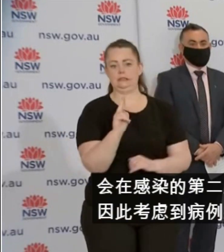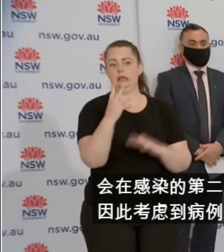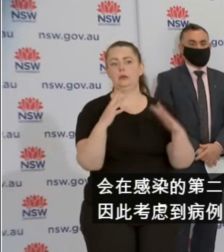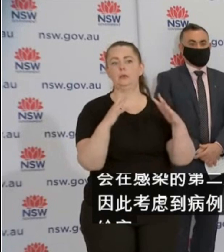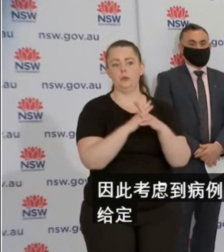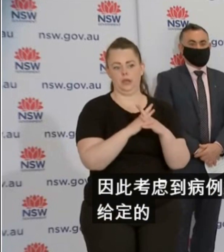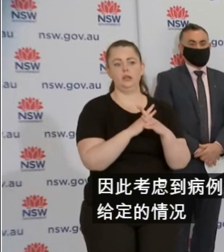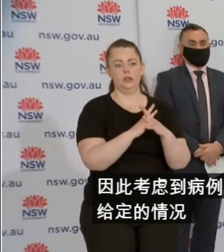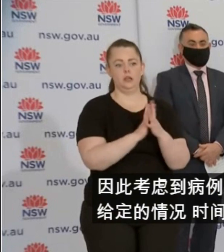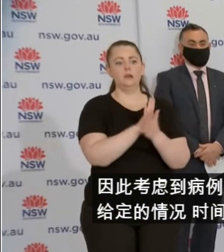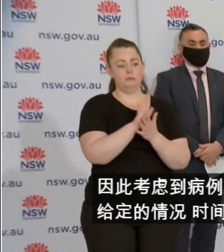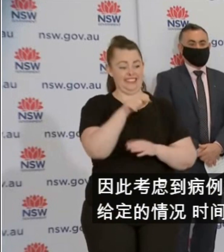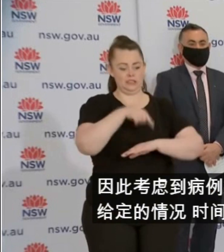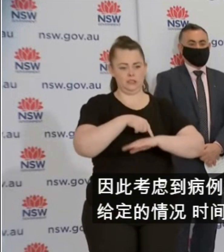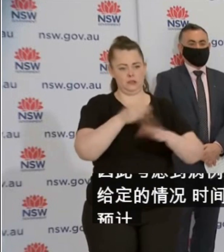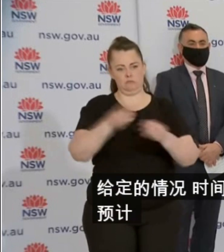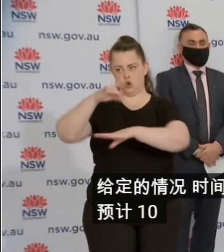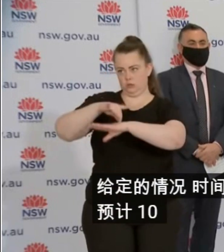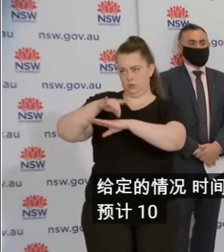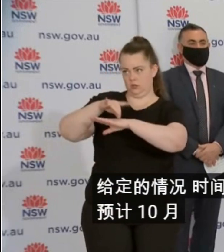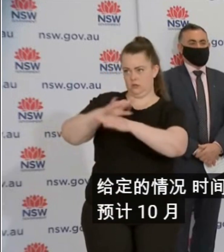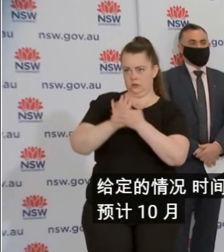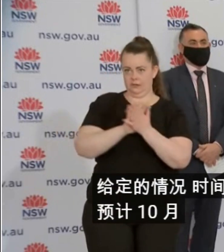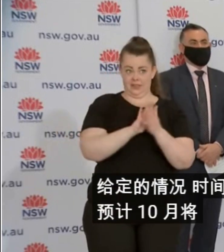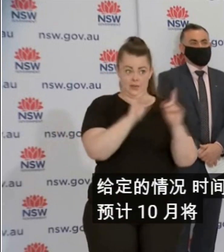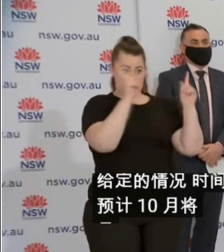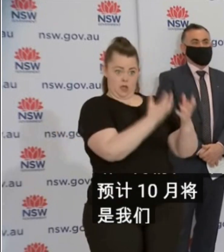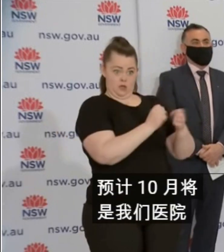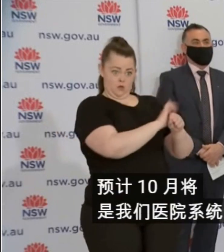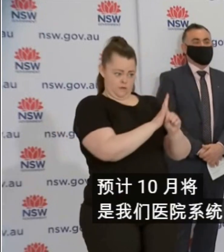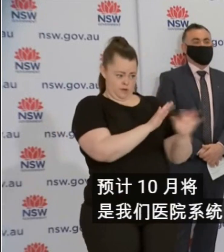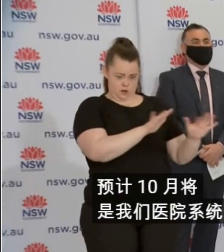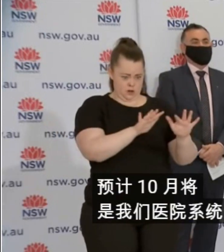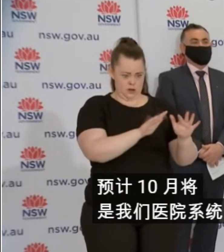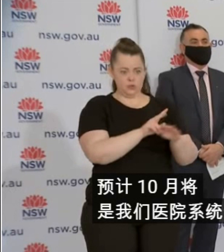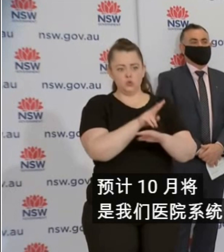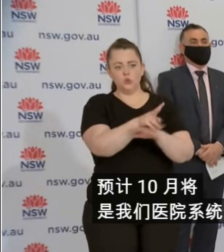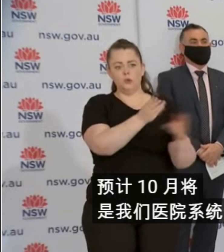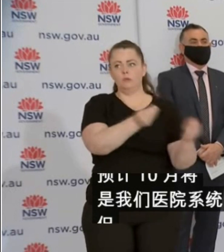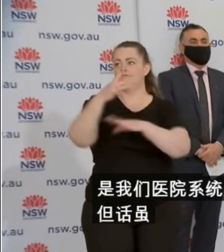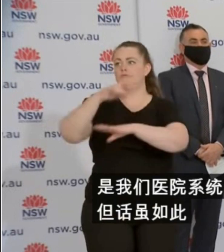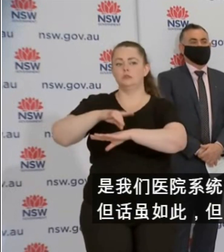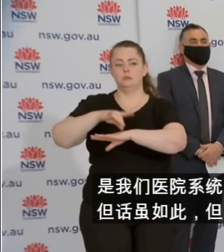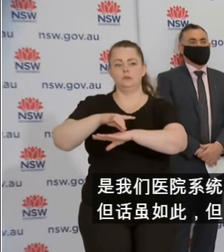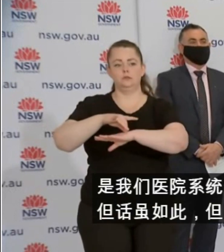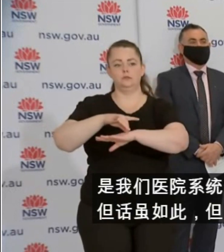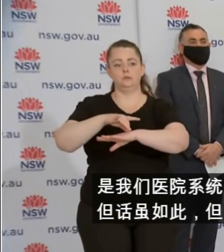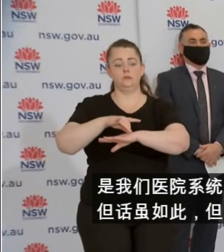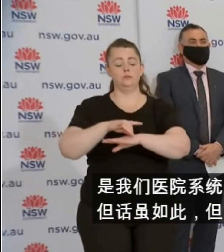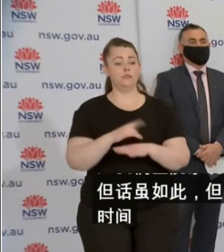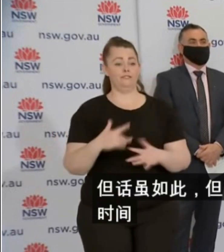case numbers are and given that lag in time, we're anticipating October to be the worst month for our hospital system. But having said